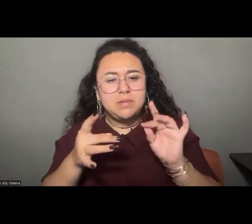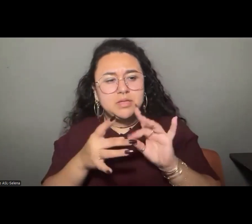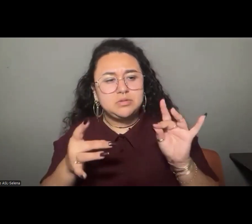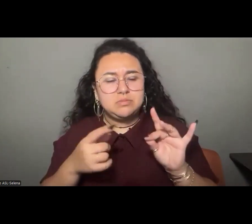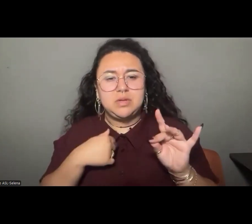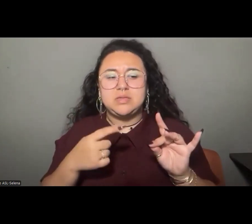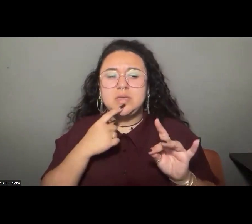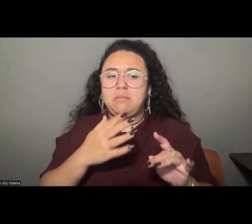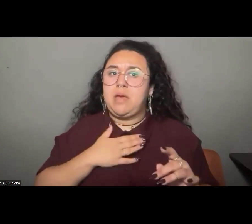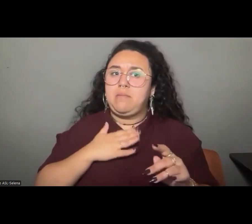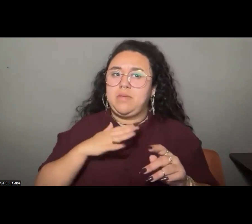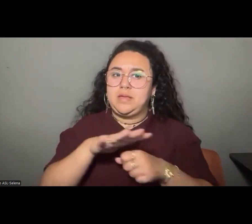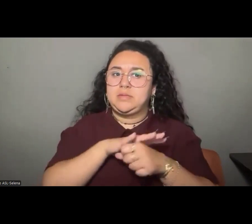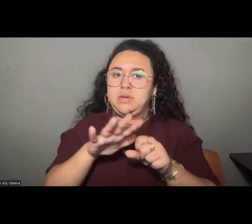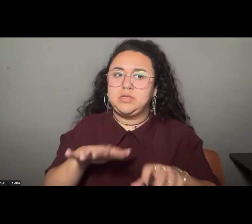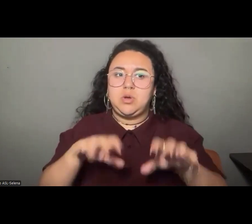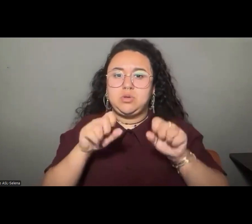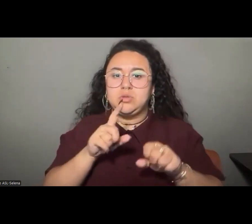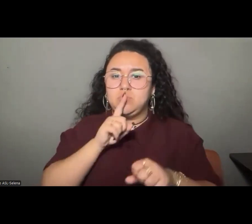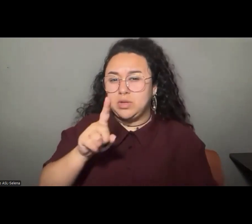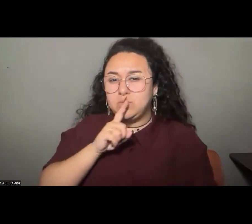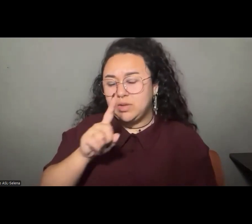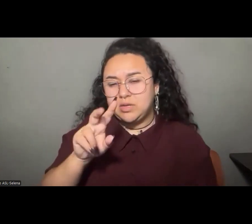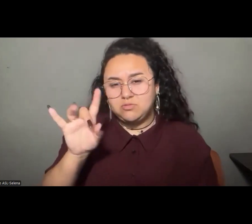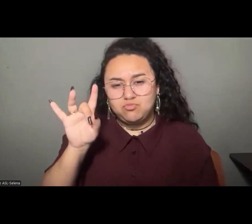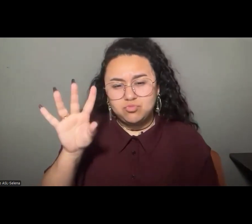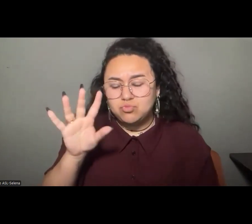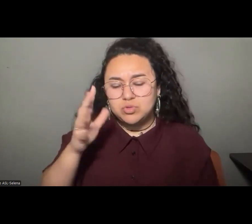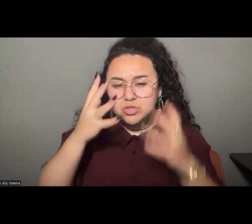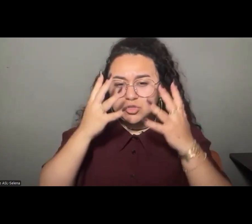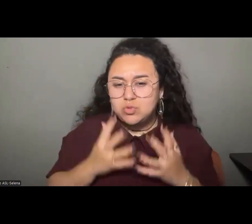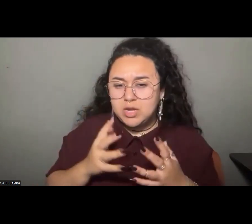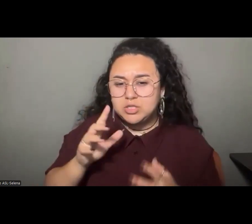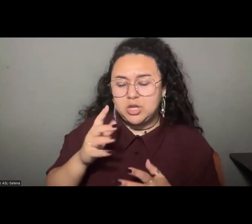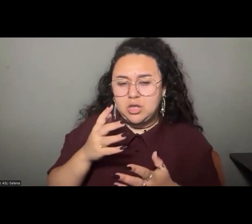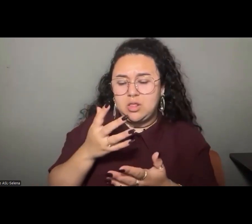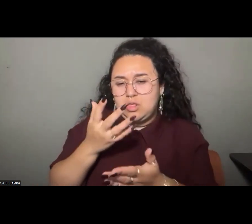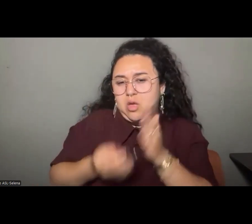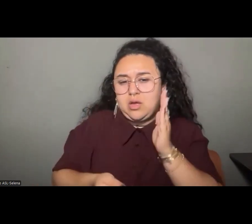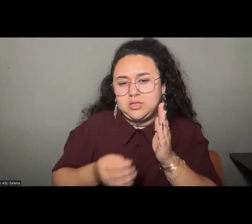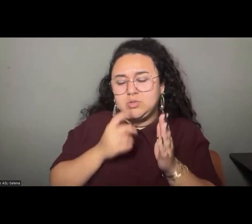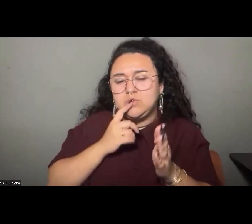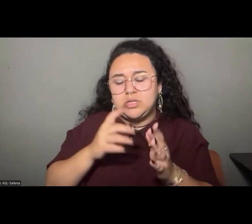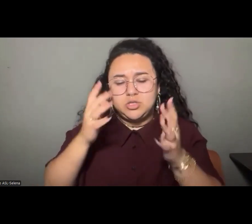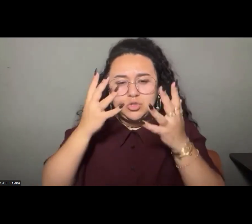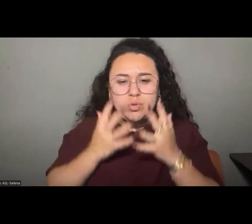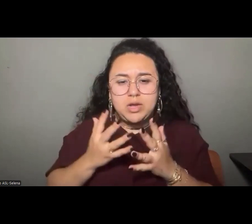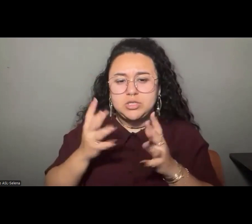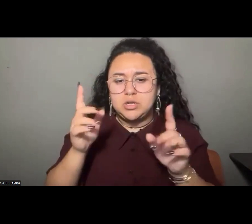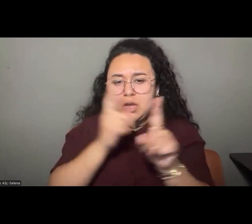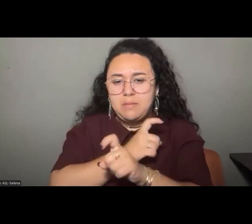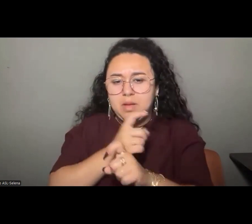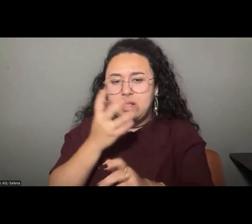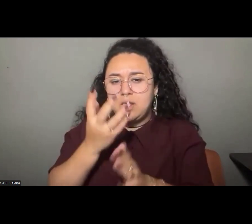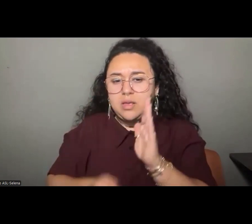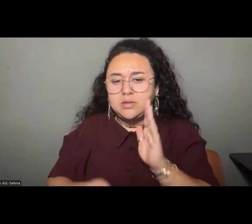there to hold this really, really tragic loss, right? This tragic and complicated loss. And I was like, yep. And it's